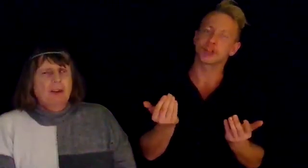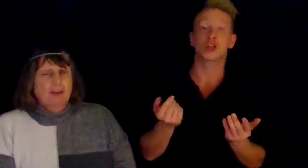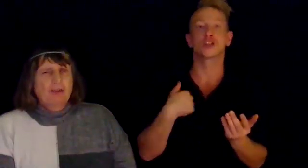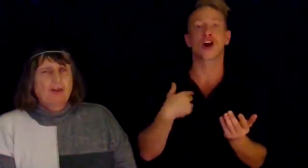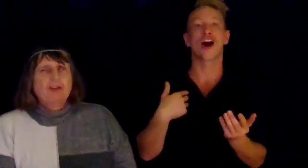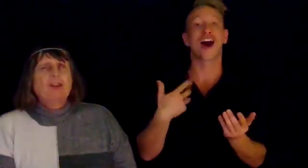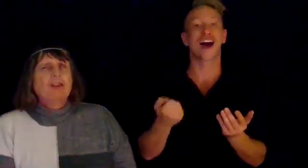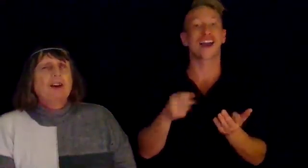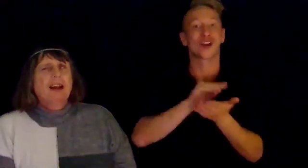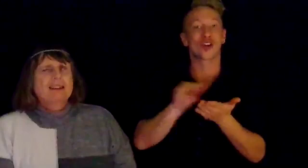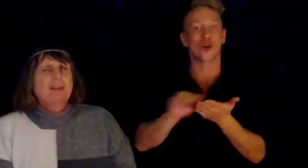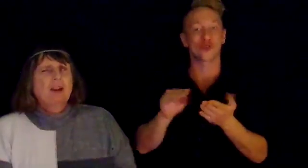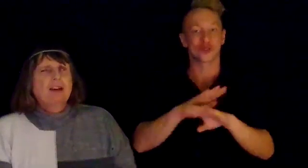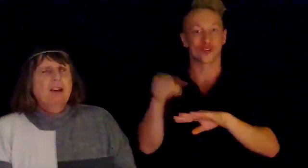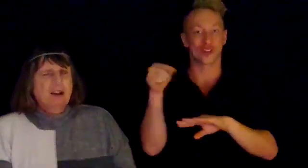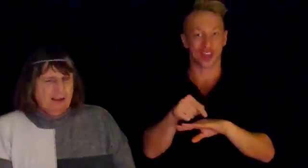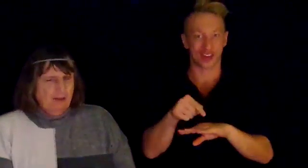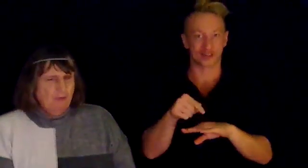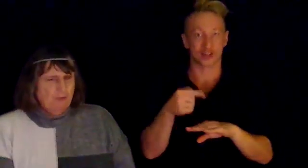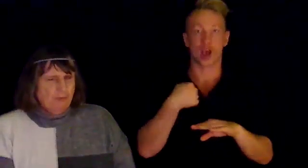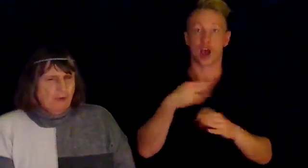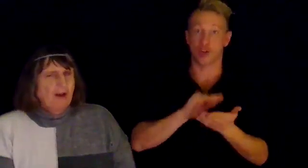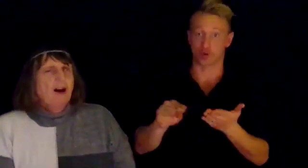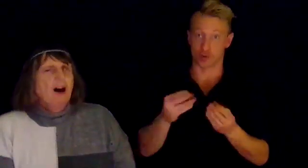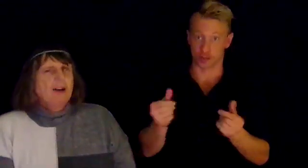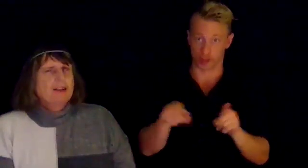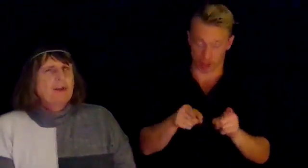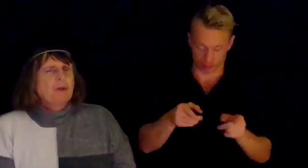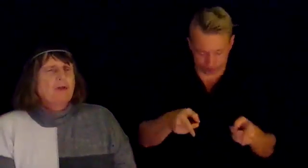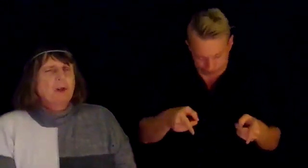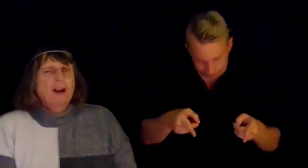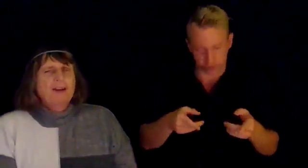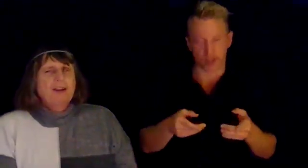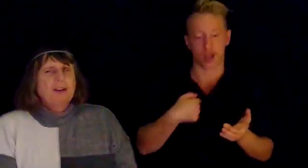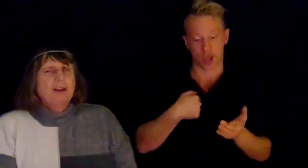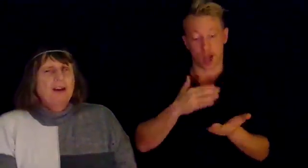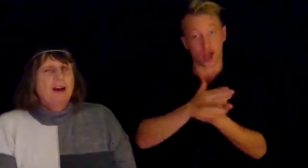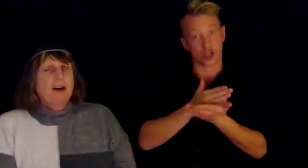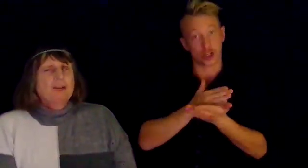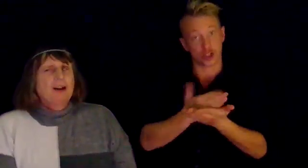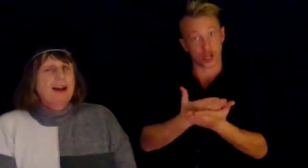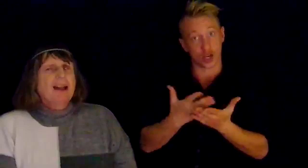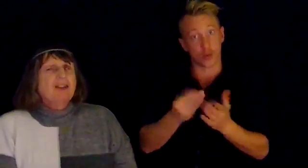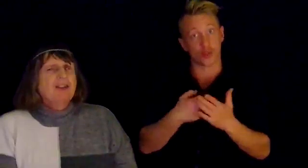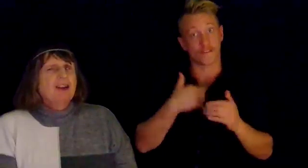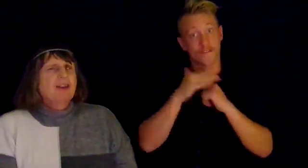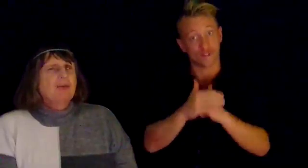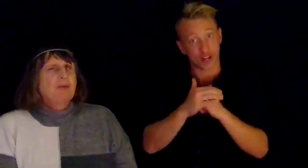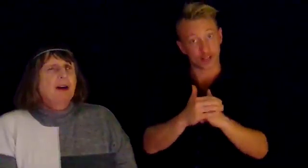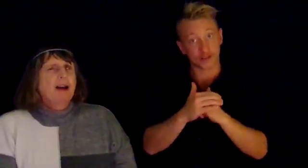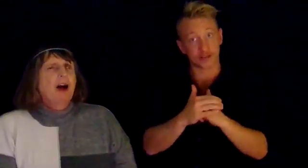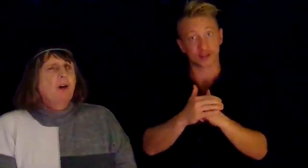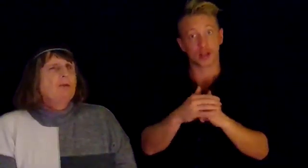in my notes. For instance, I had something like, I share with a friend, I find